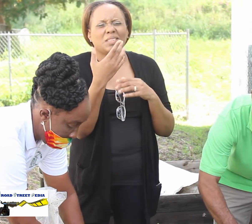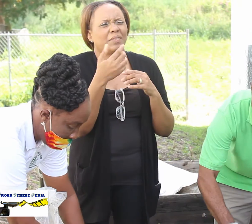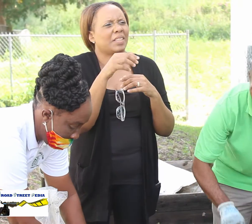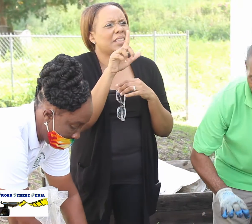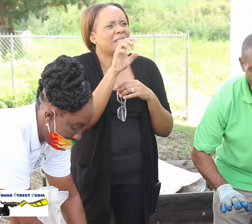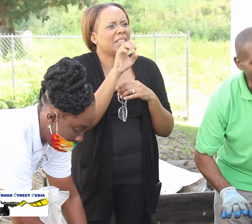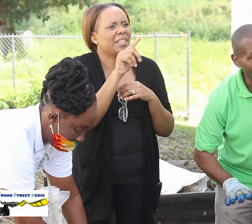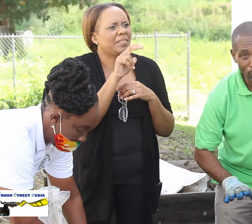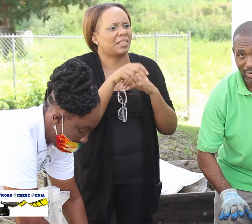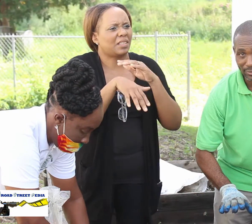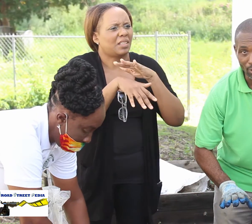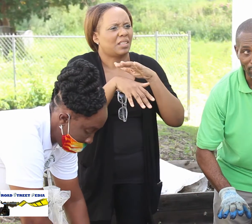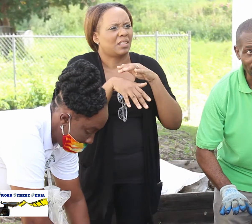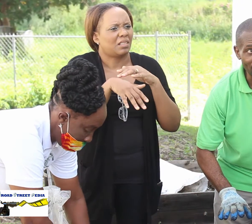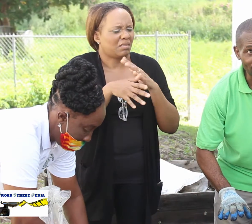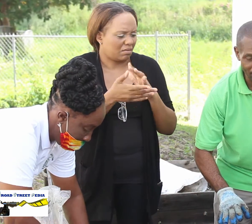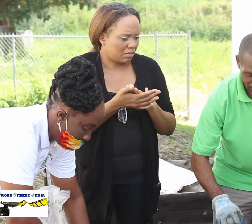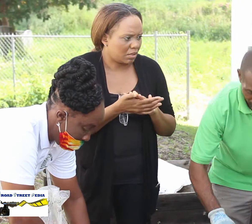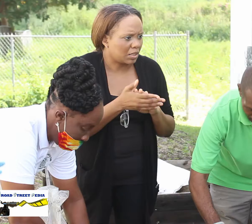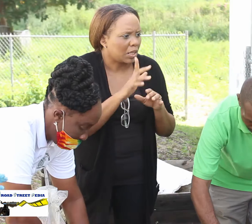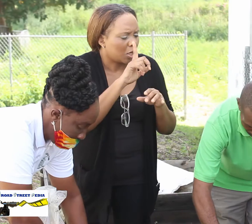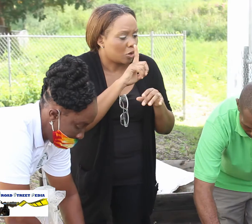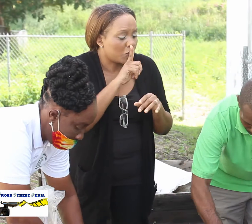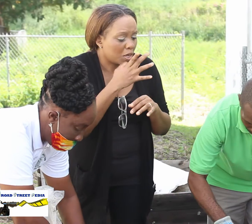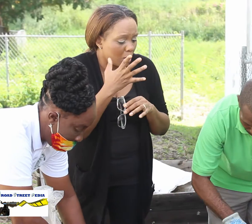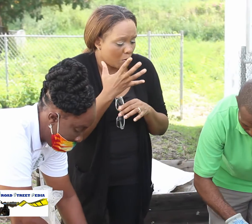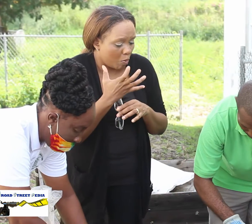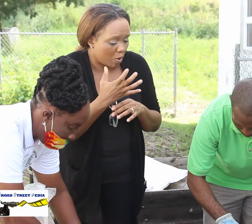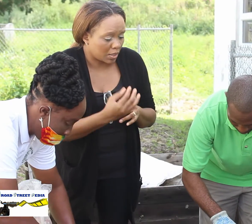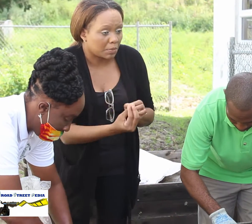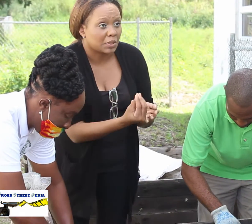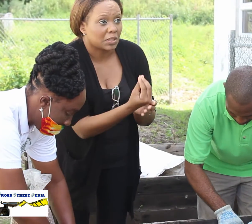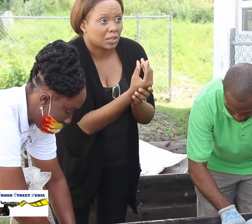Protecting the center. So don't press on the center.